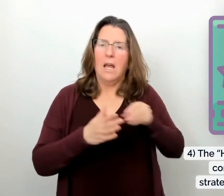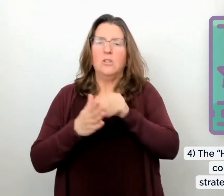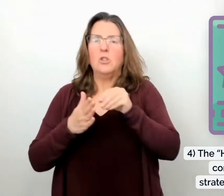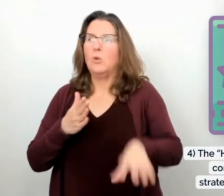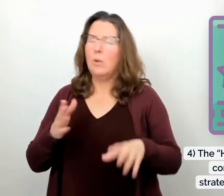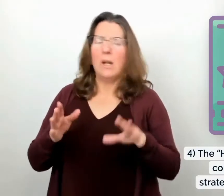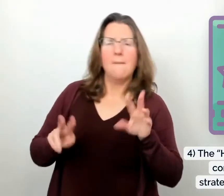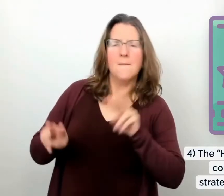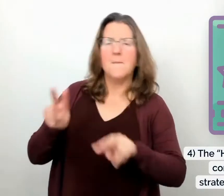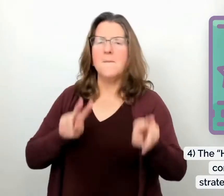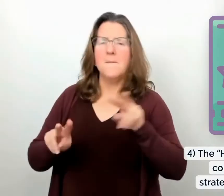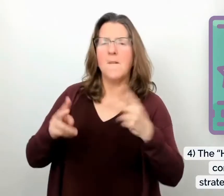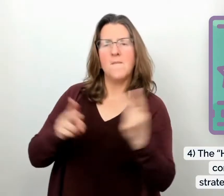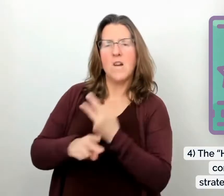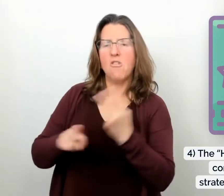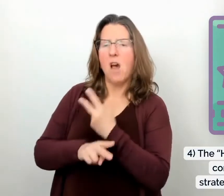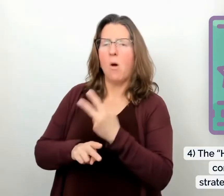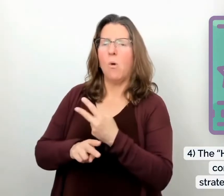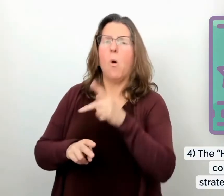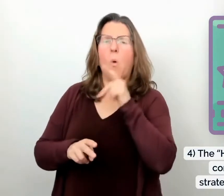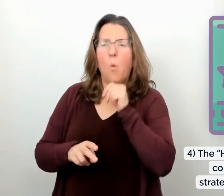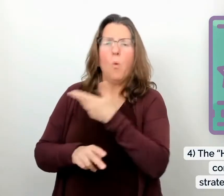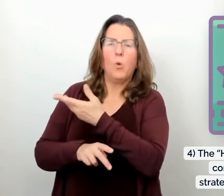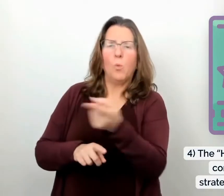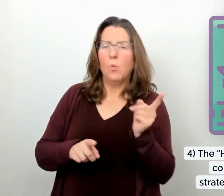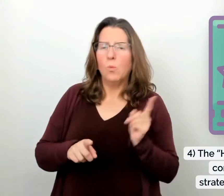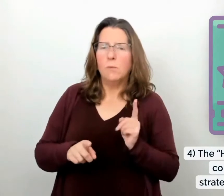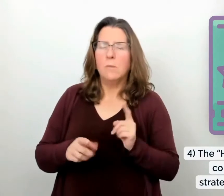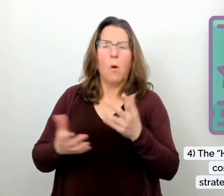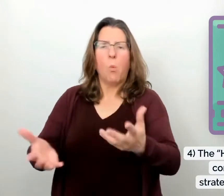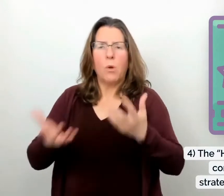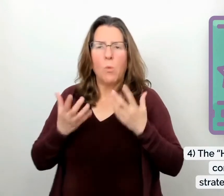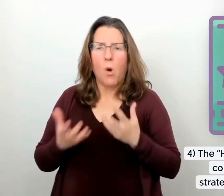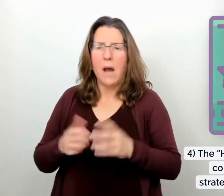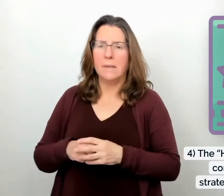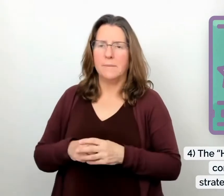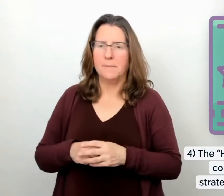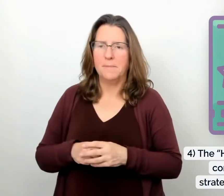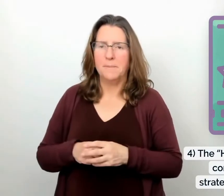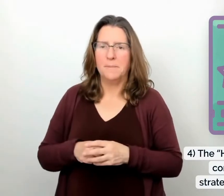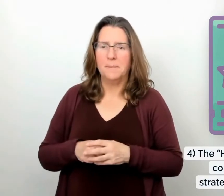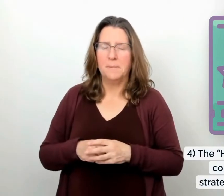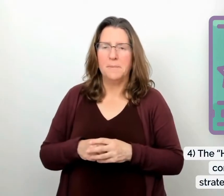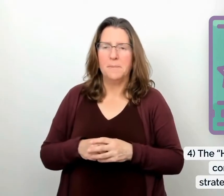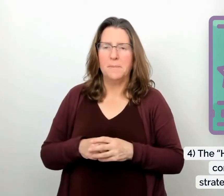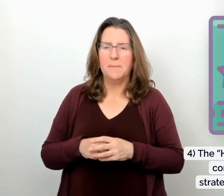your expectations that have not been overtly communicated. So the students have to figure them out, have to figure you out and what you